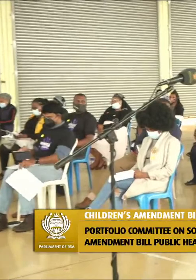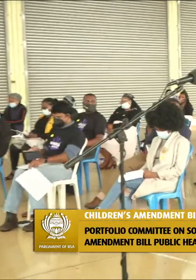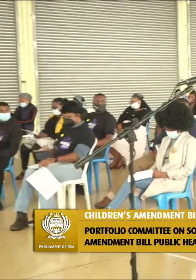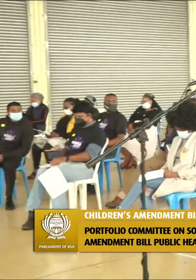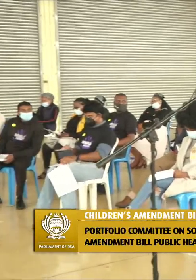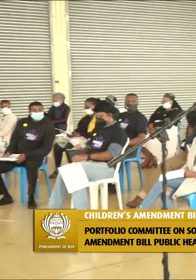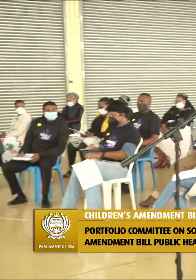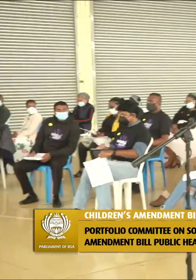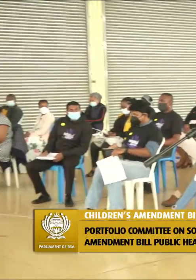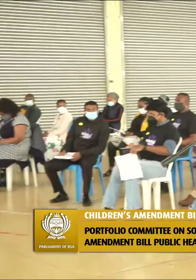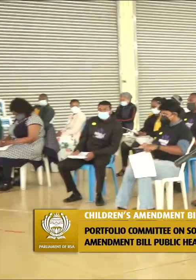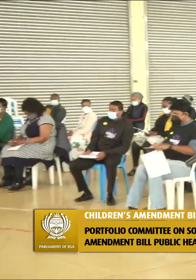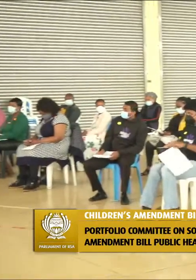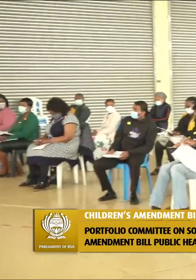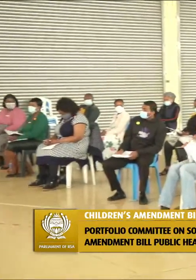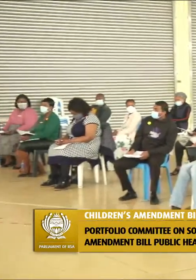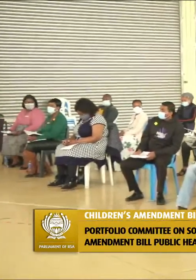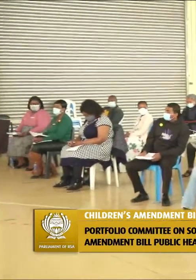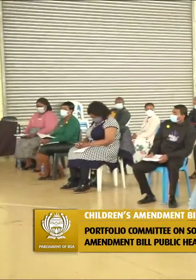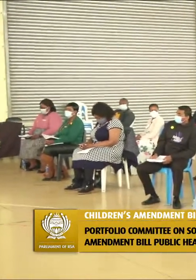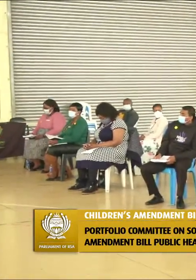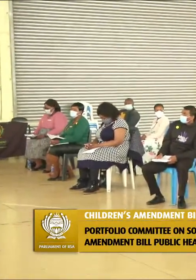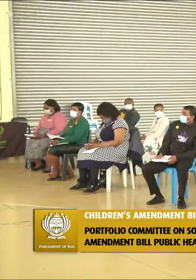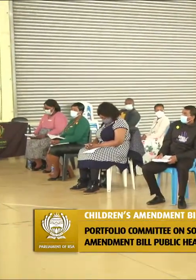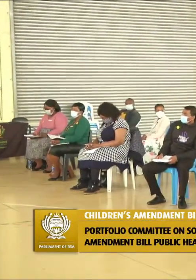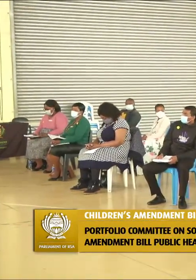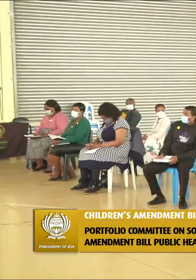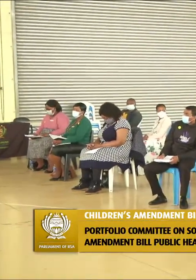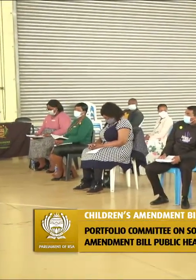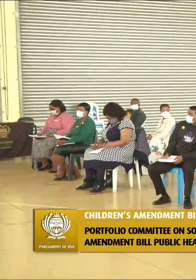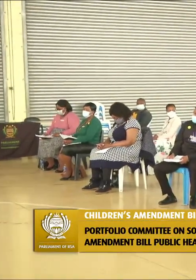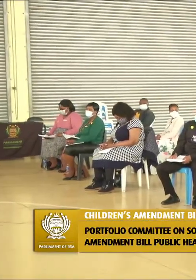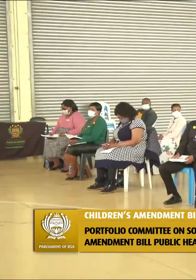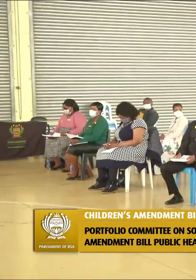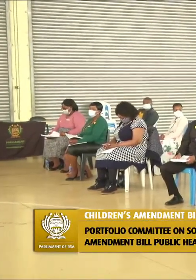that you can get an opportunity to comment or ask a question.